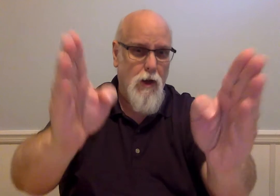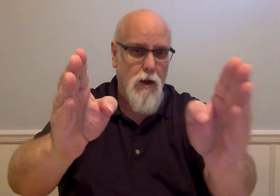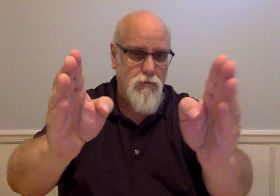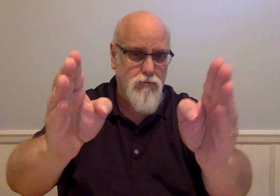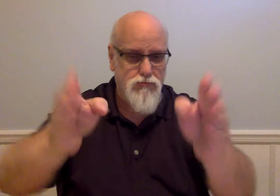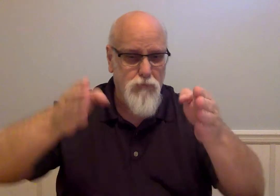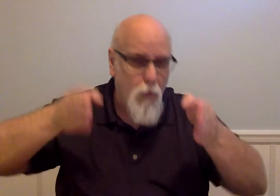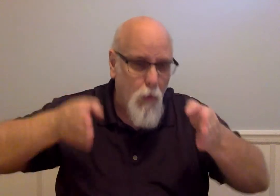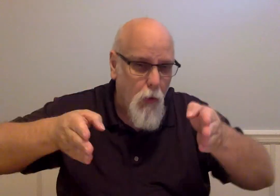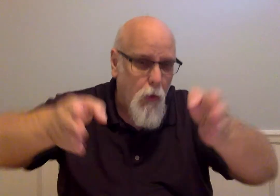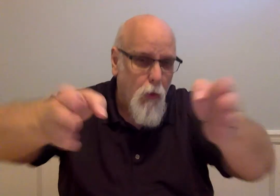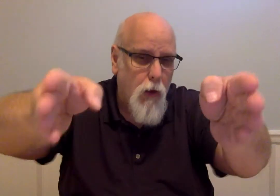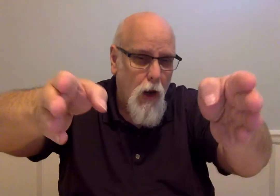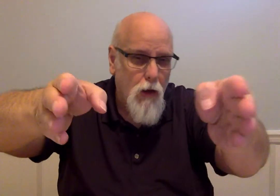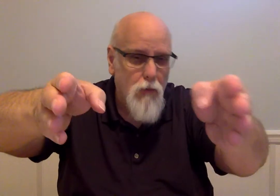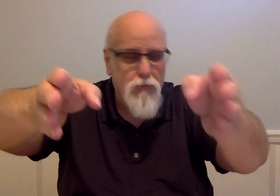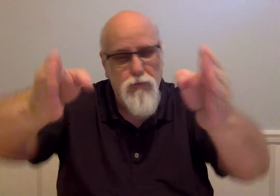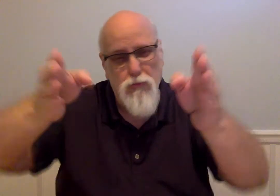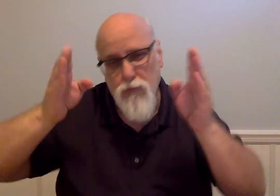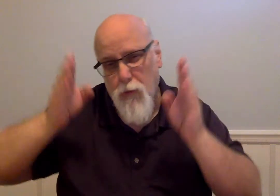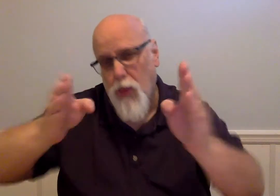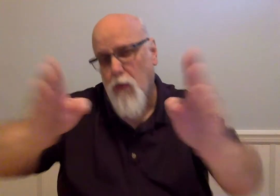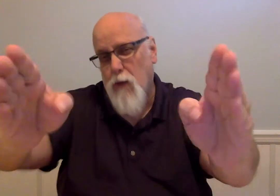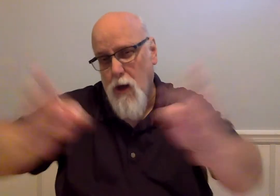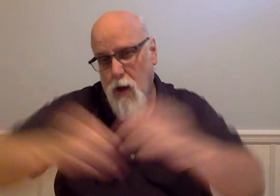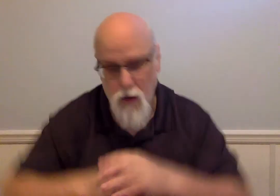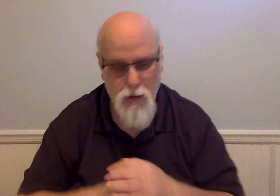That's the sign for hallway. So it goes straight out.